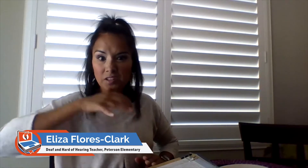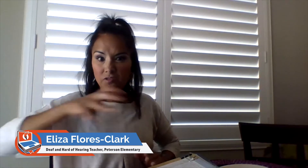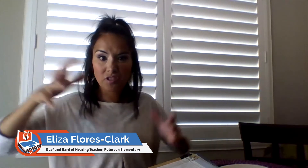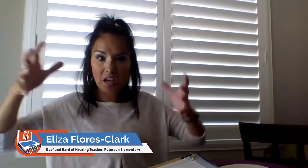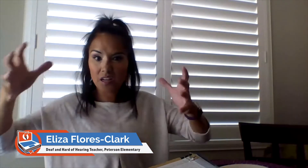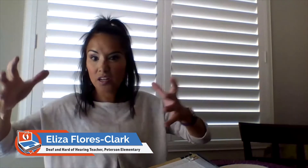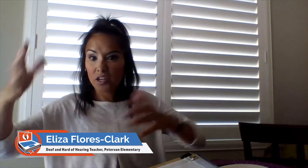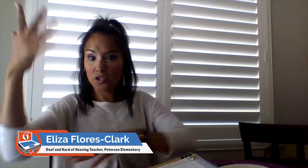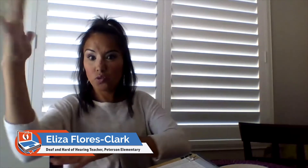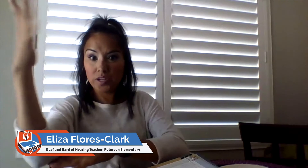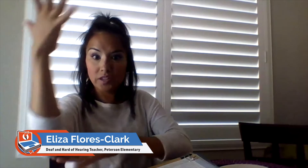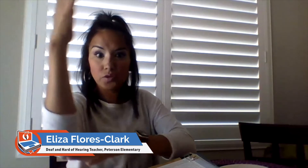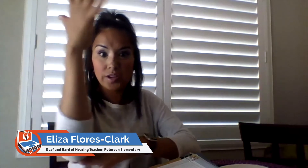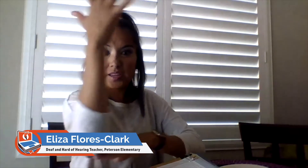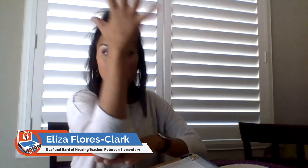There's not tree.